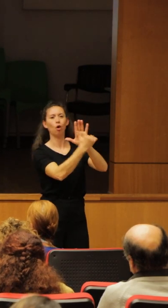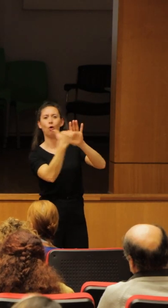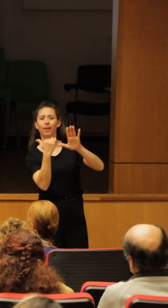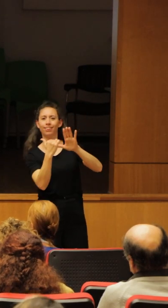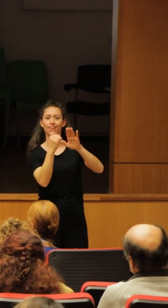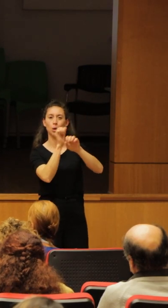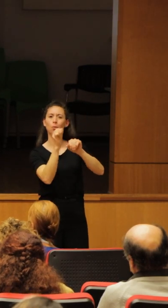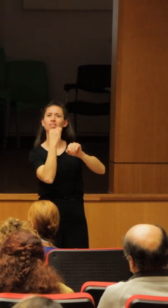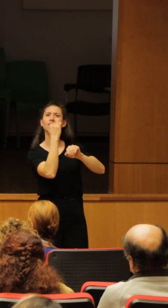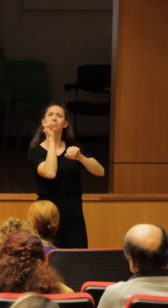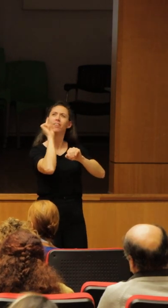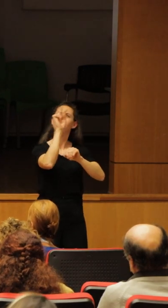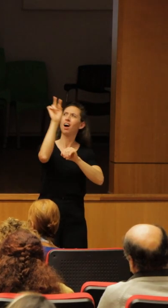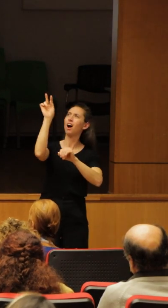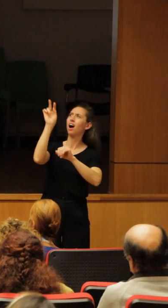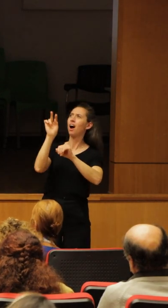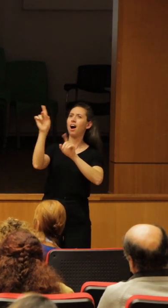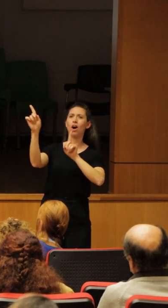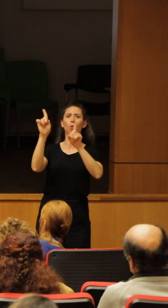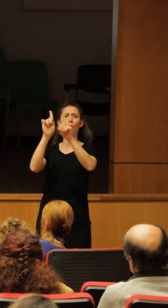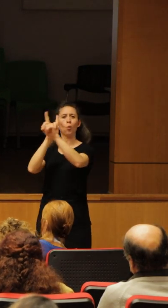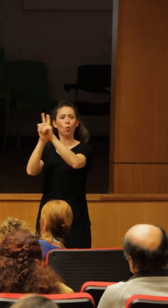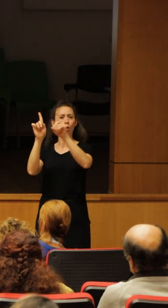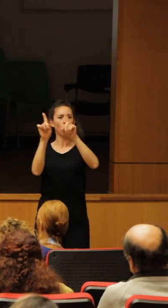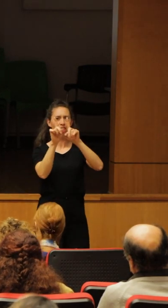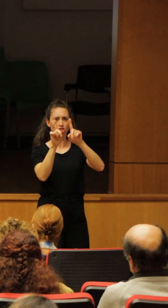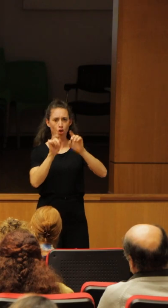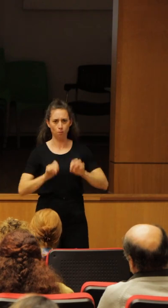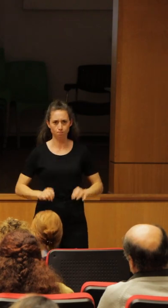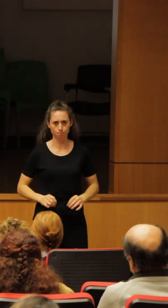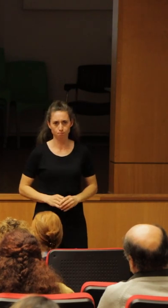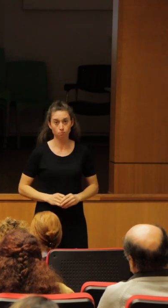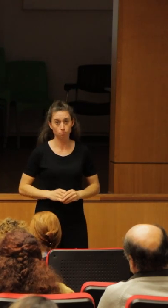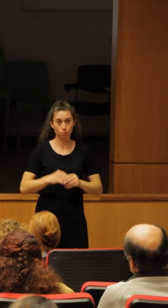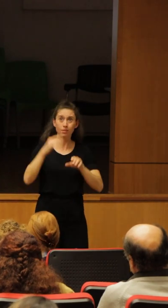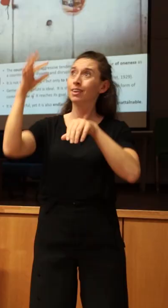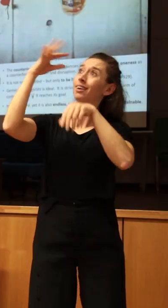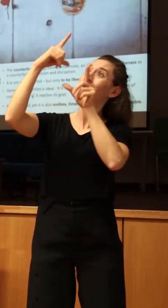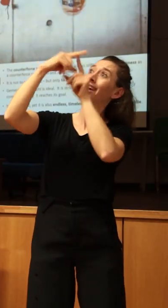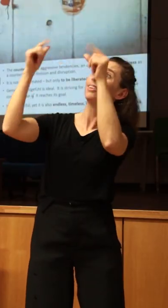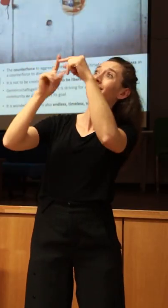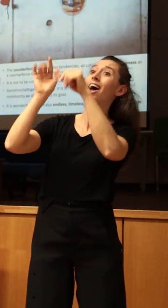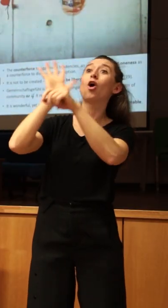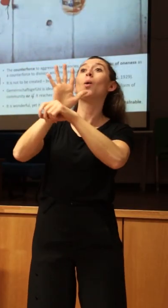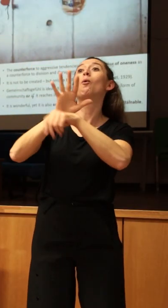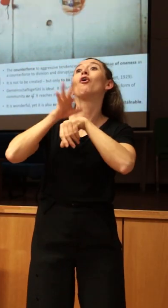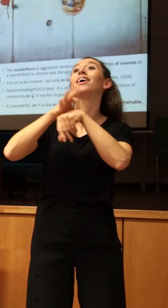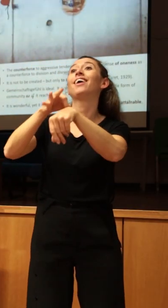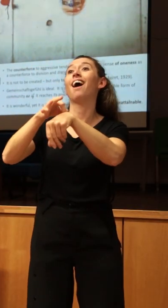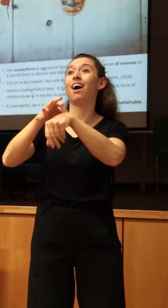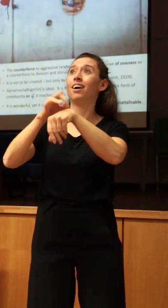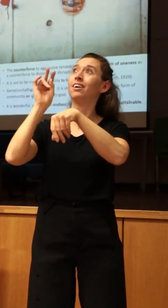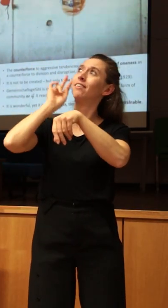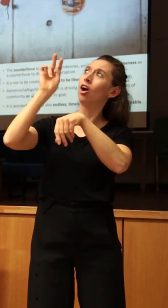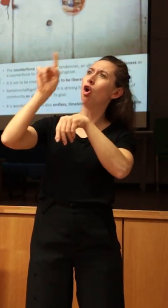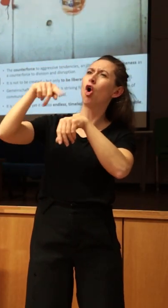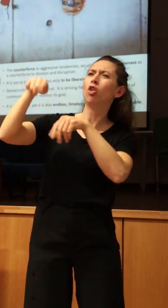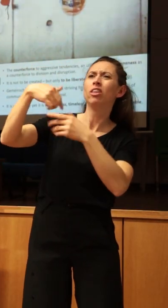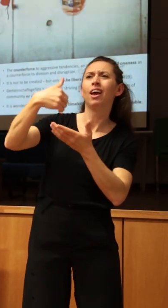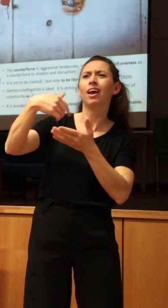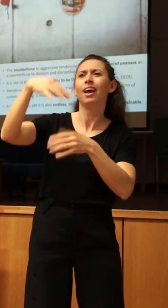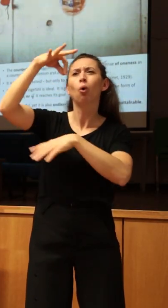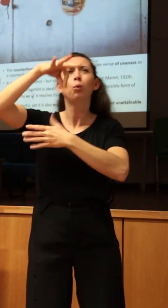podés comenzar a guiar. Stars sort of, they guide us, right? Ellas nos guían. And we say guiding stars, we have the